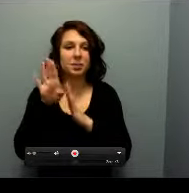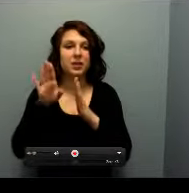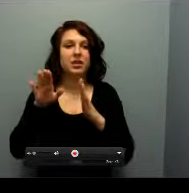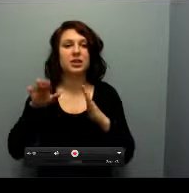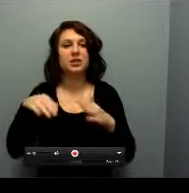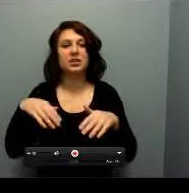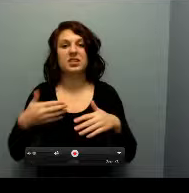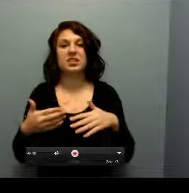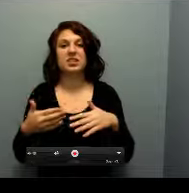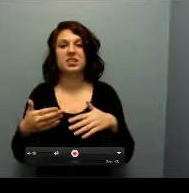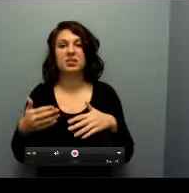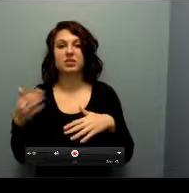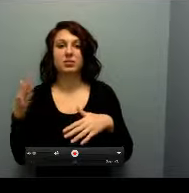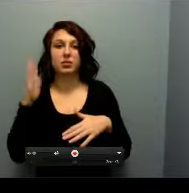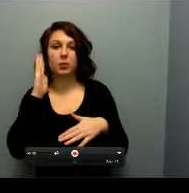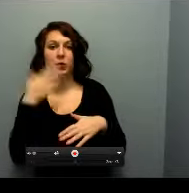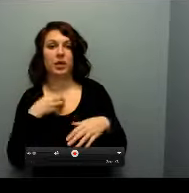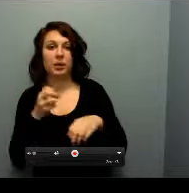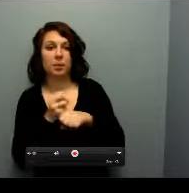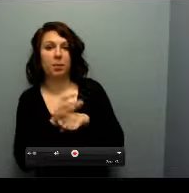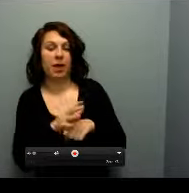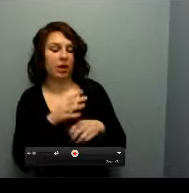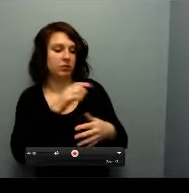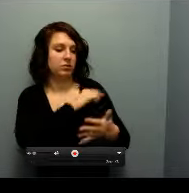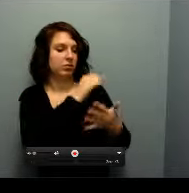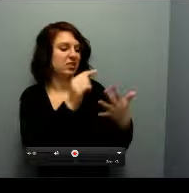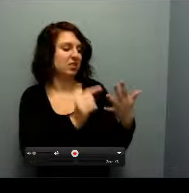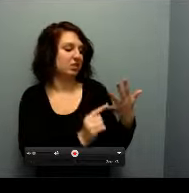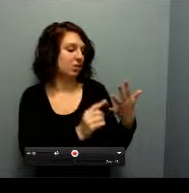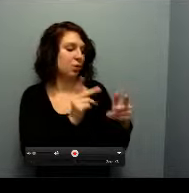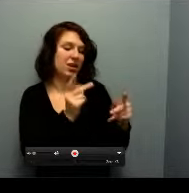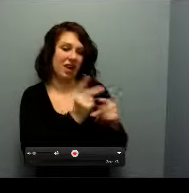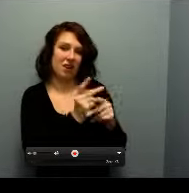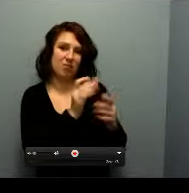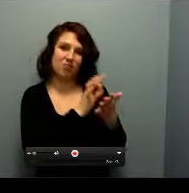going to impact the kind of rating you give.